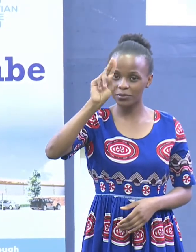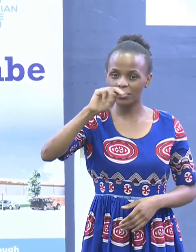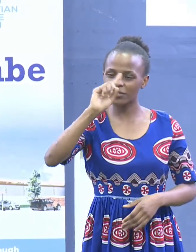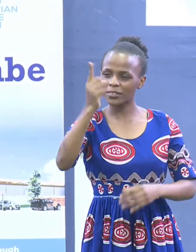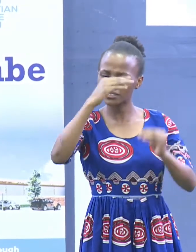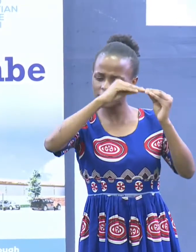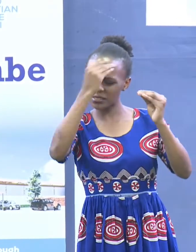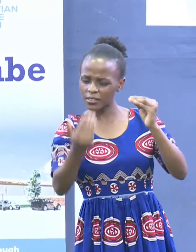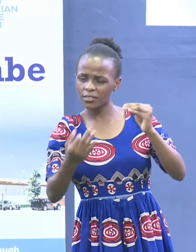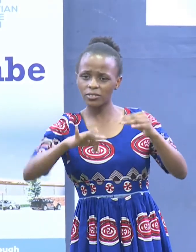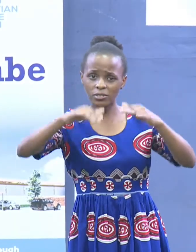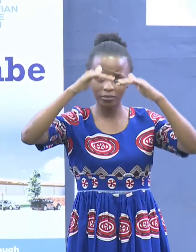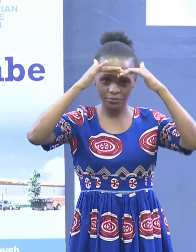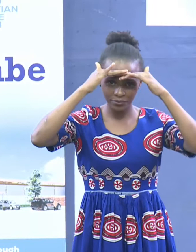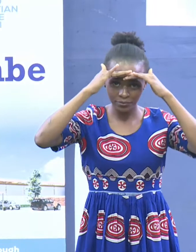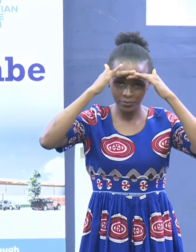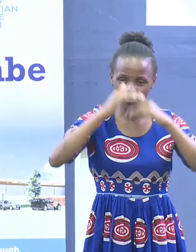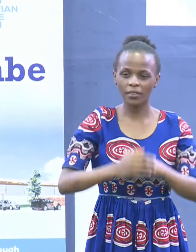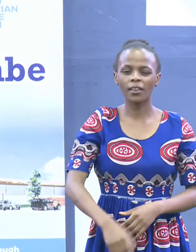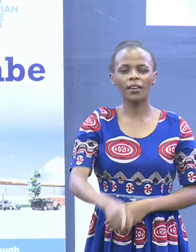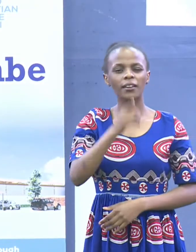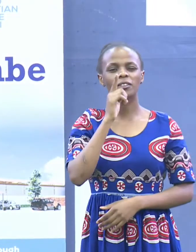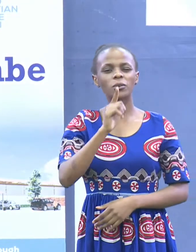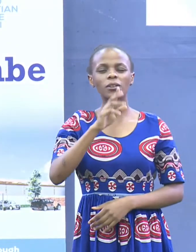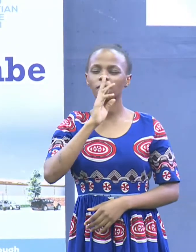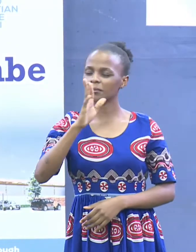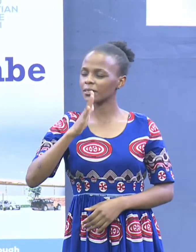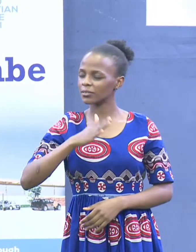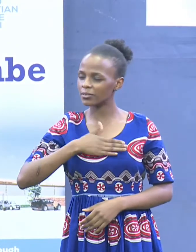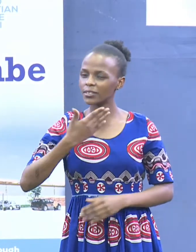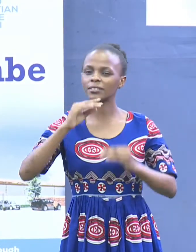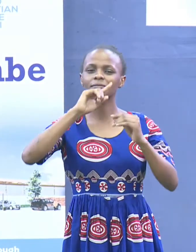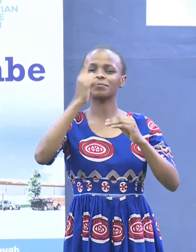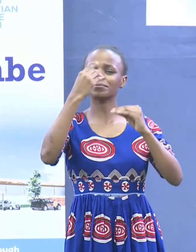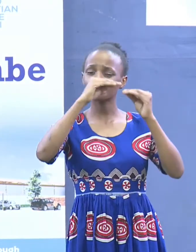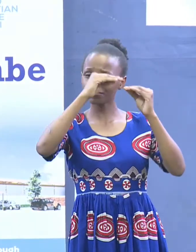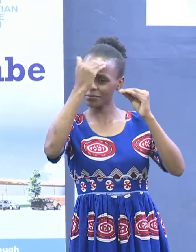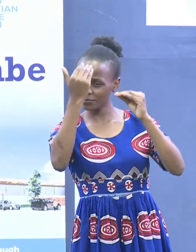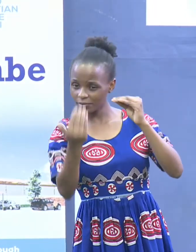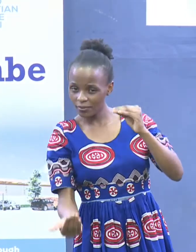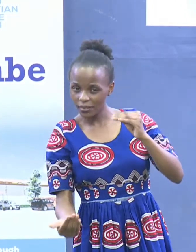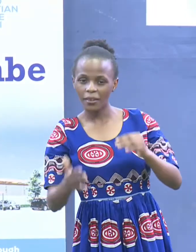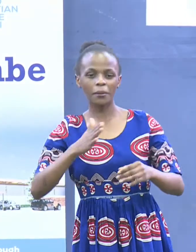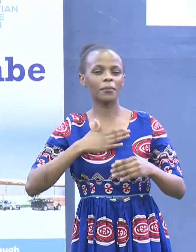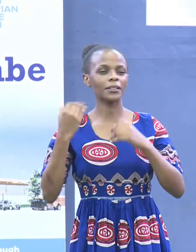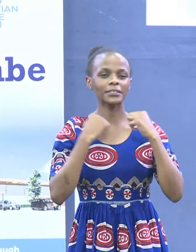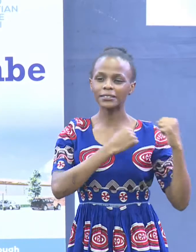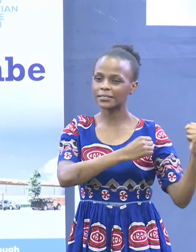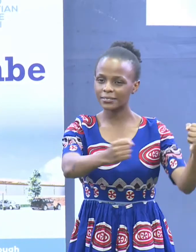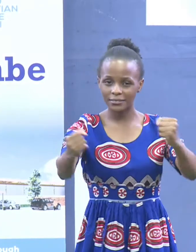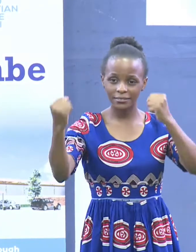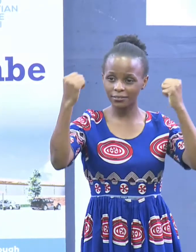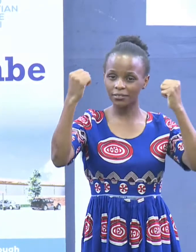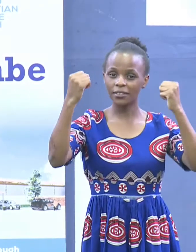remember Reuben was the firstborn of Jacob. You are my firstborn. Buyinza bwange. My